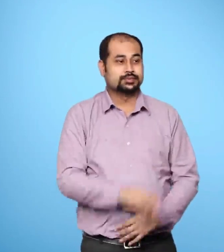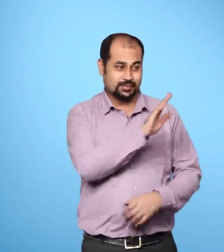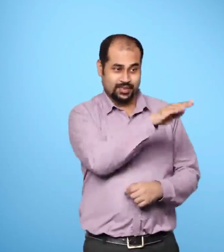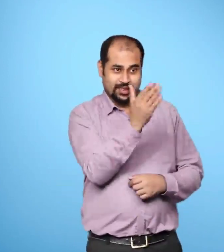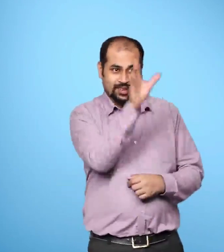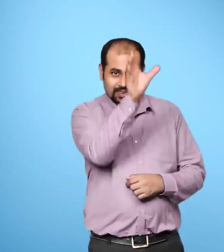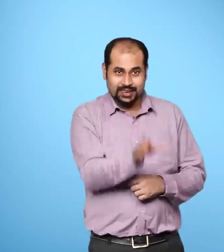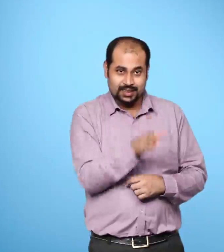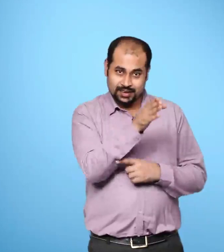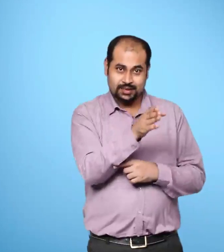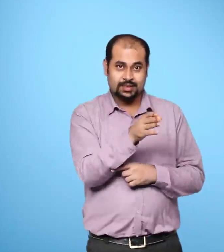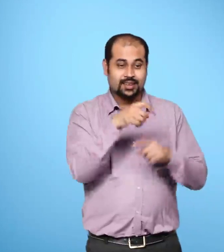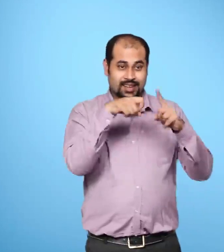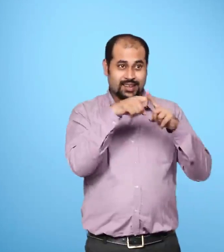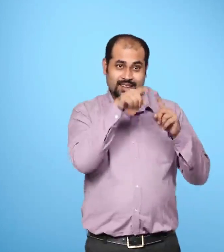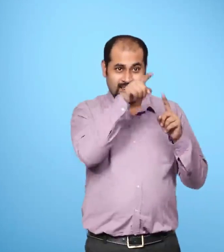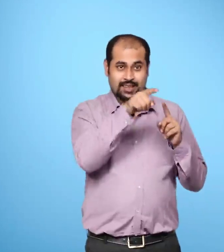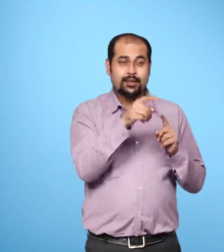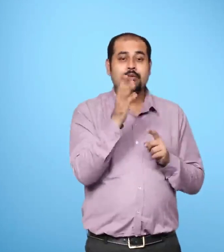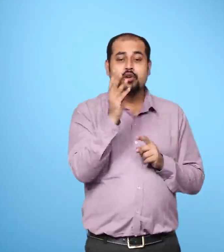Karma 44.